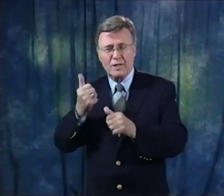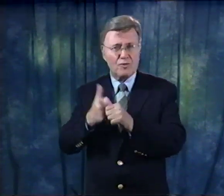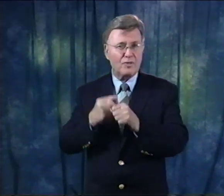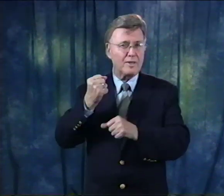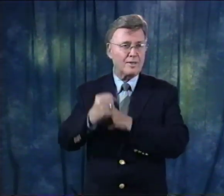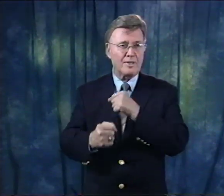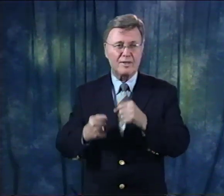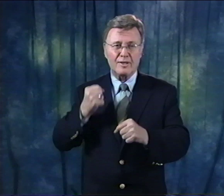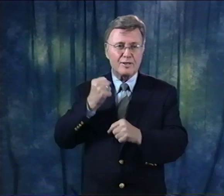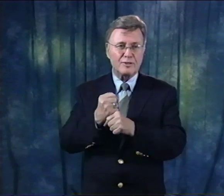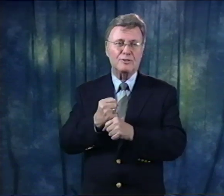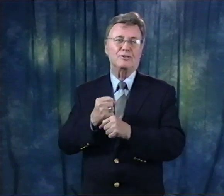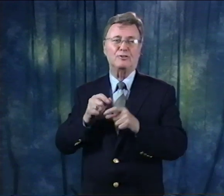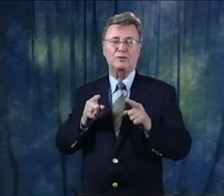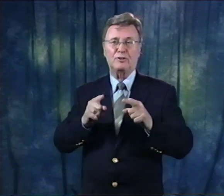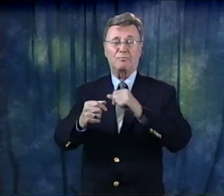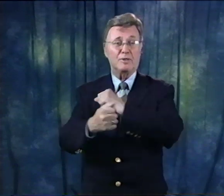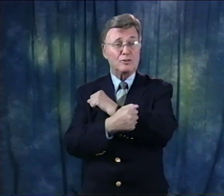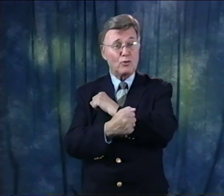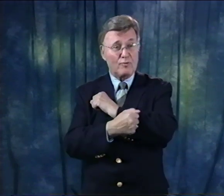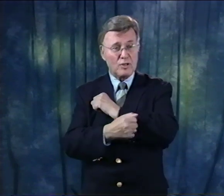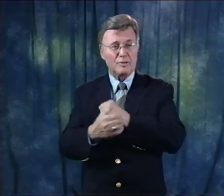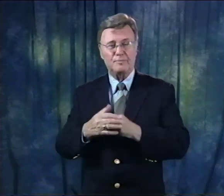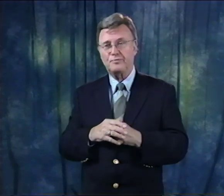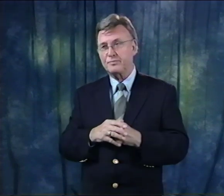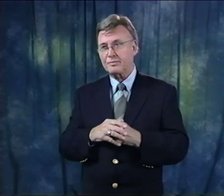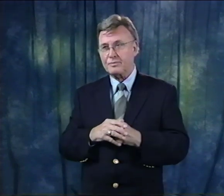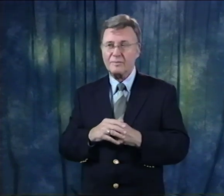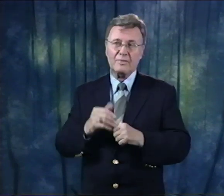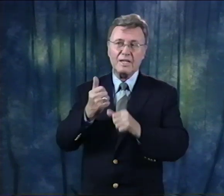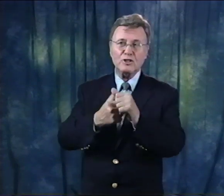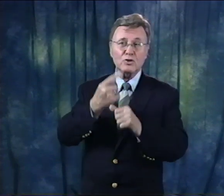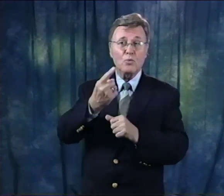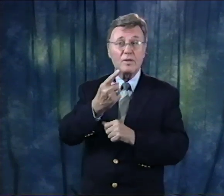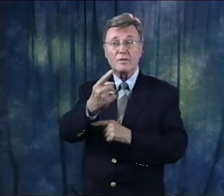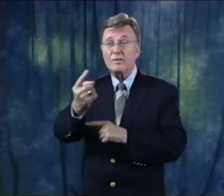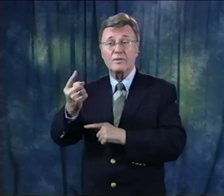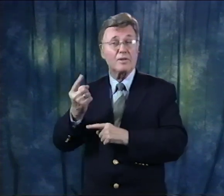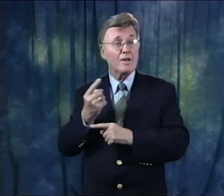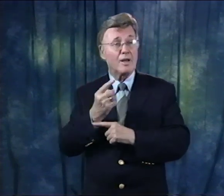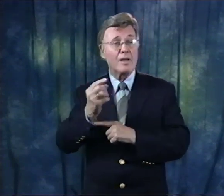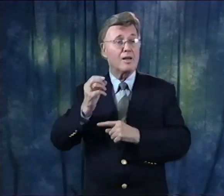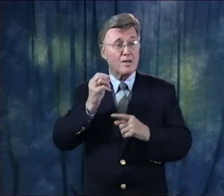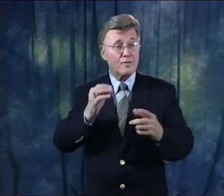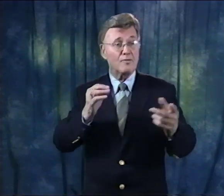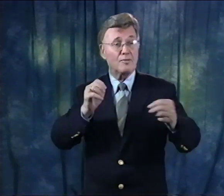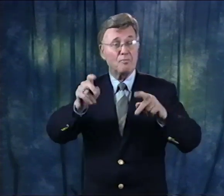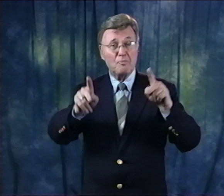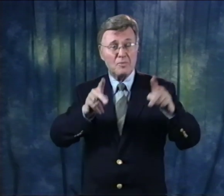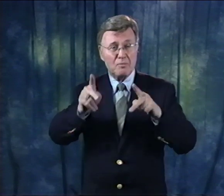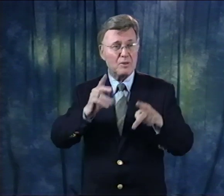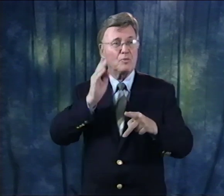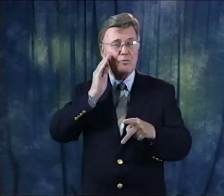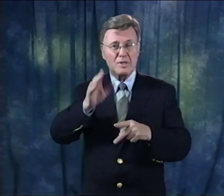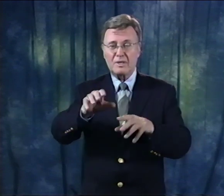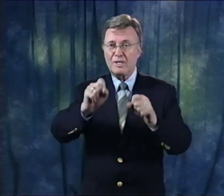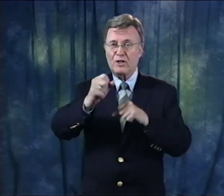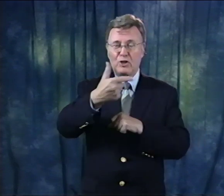we read every year during Passover. Each one of the people will